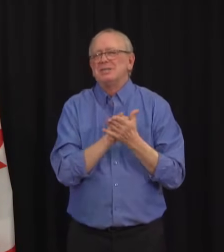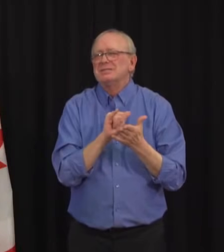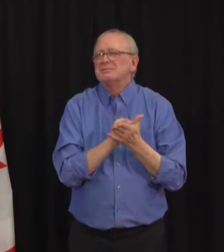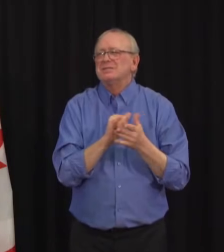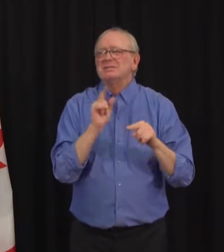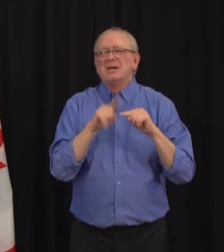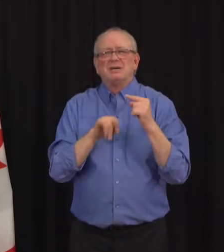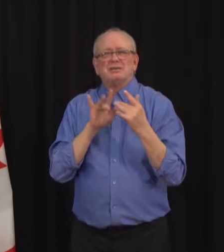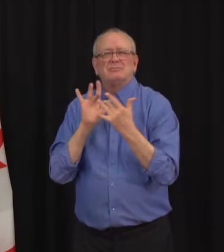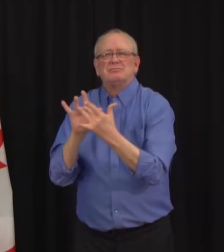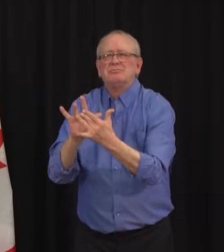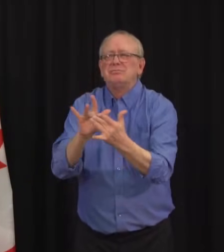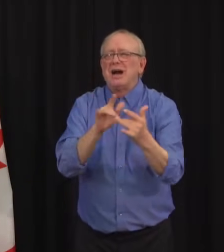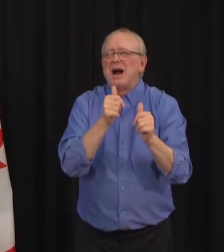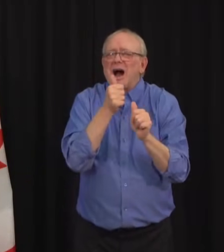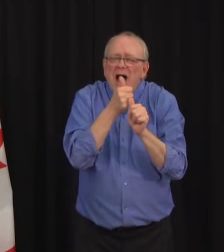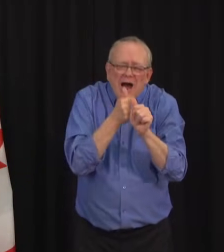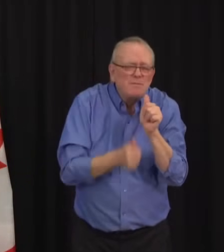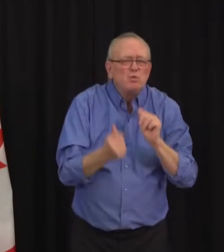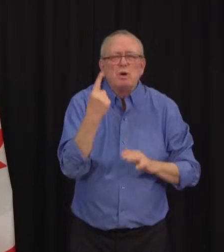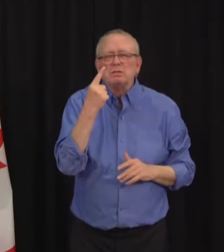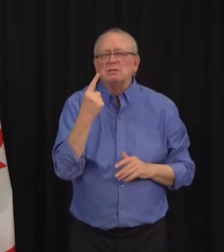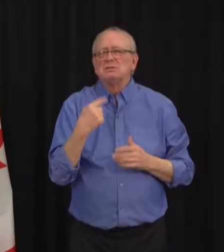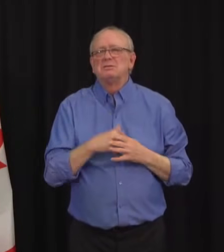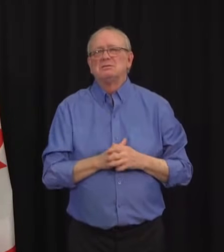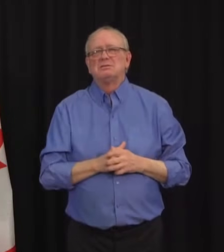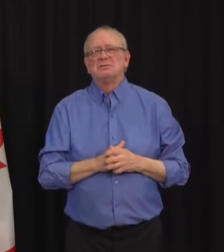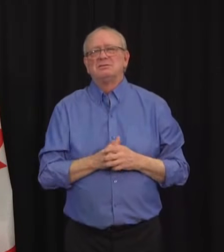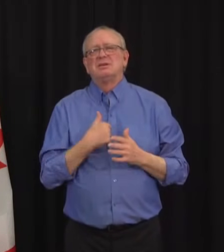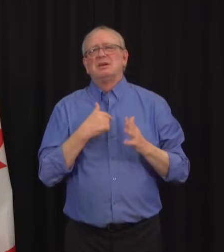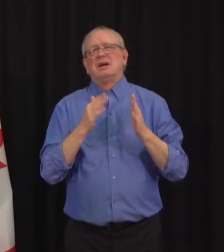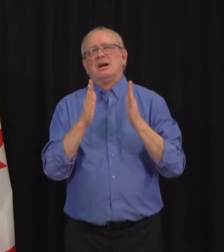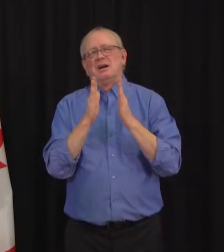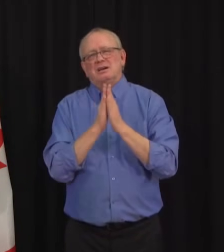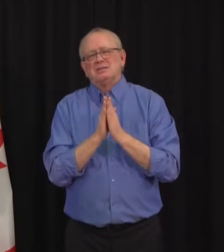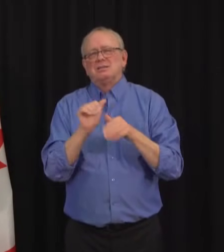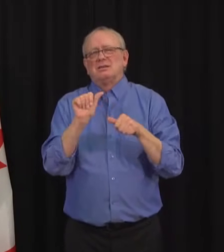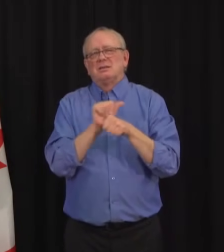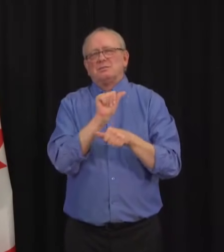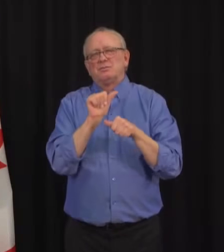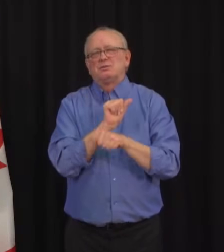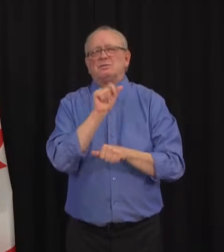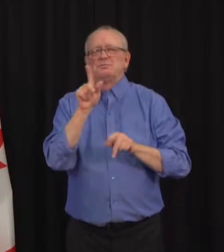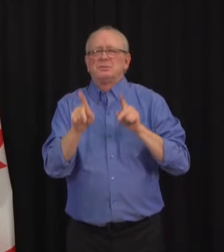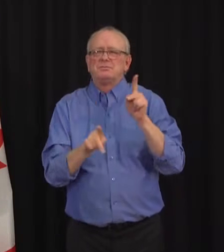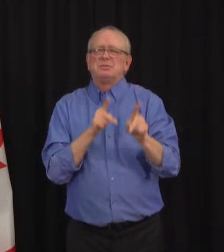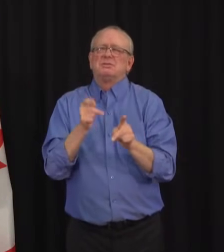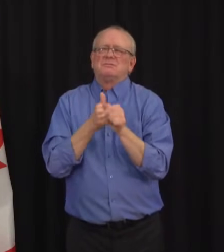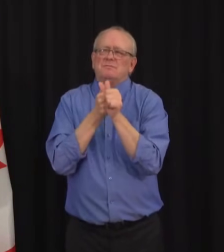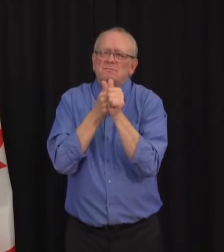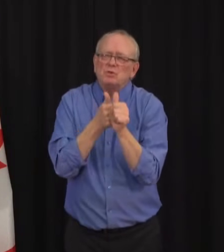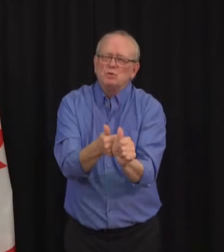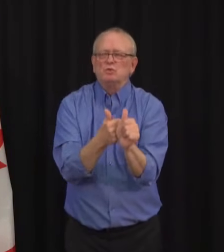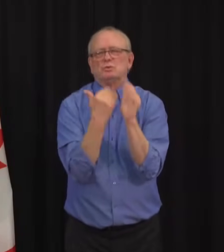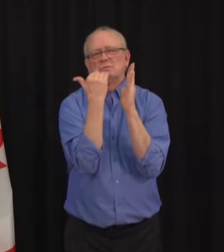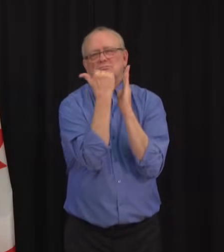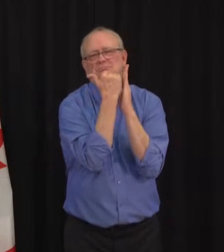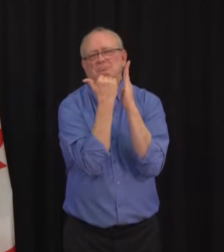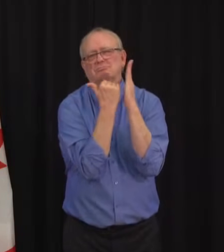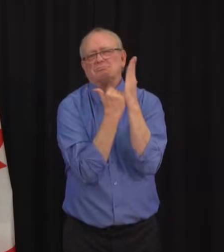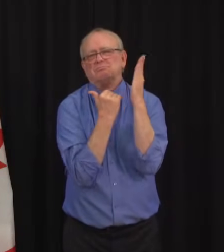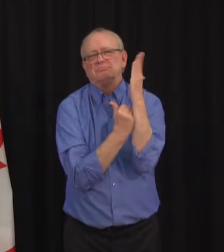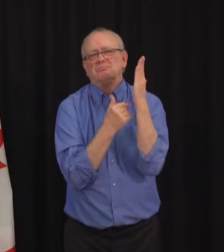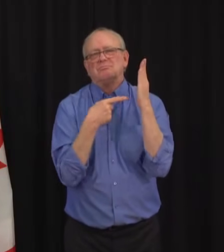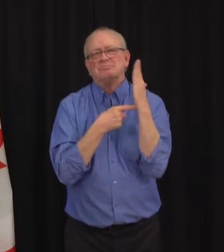all Albertans through the measures that we put in place last week, as well as those key measures that I reiterate on a regular